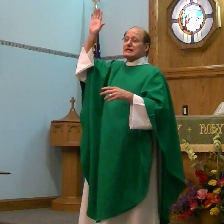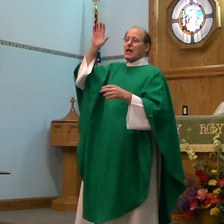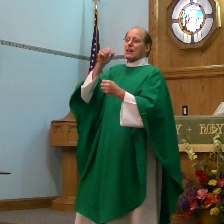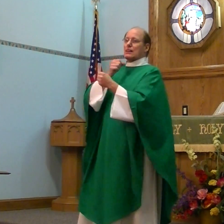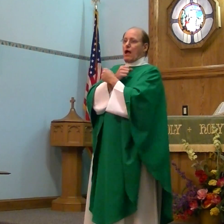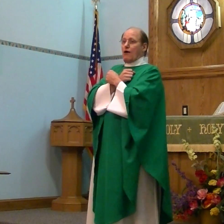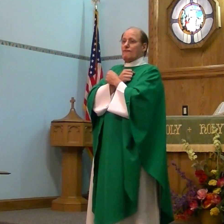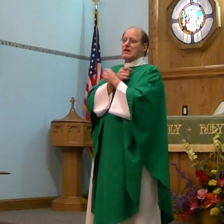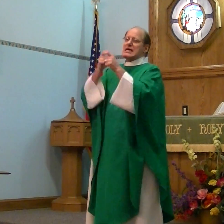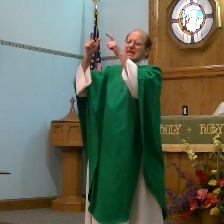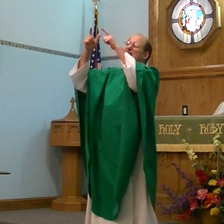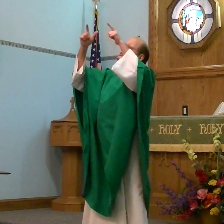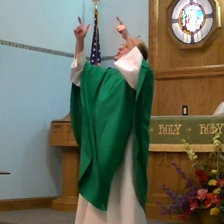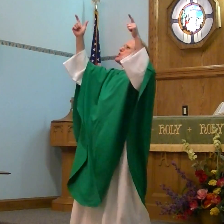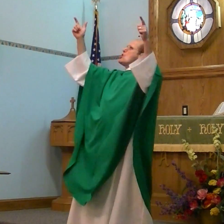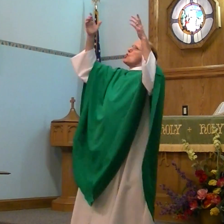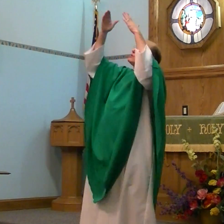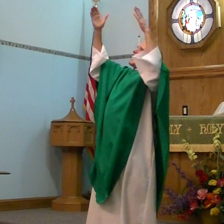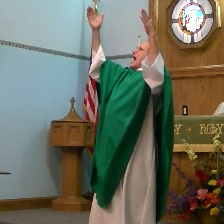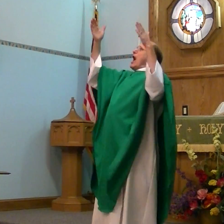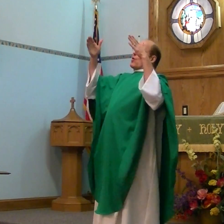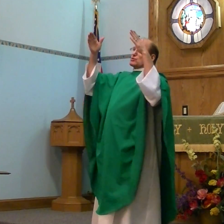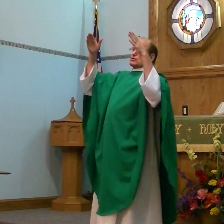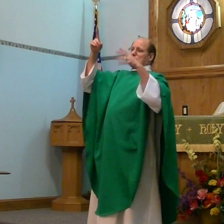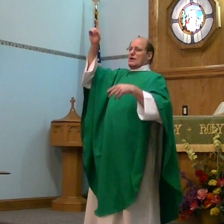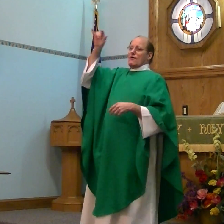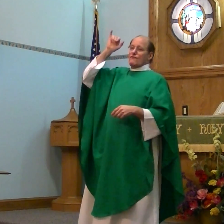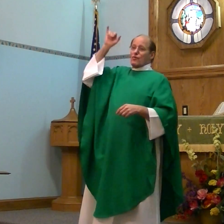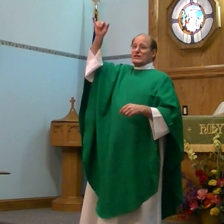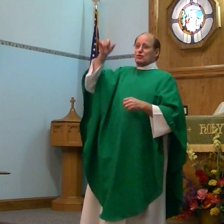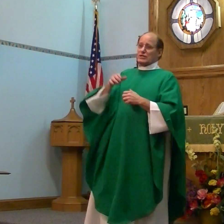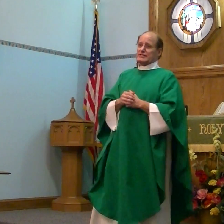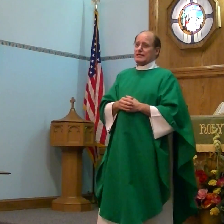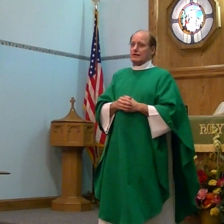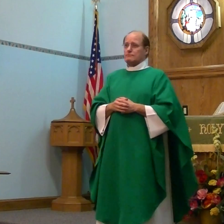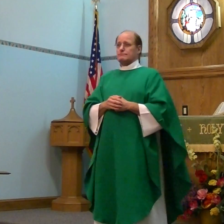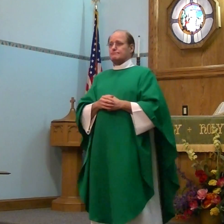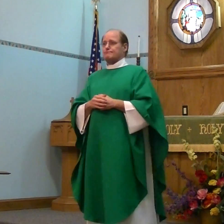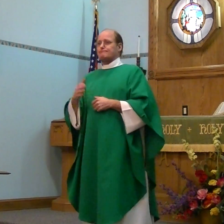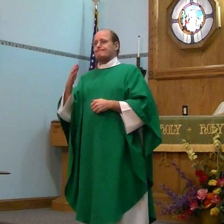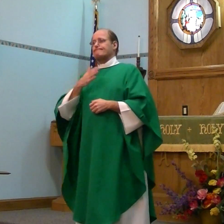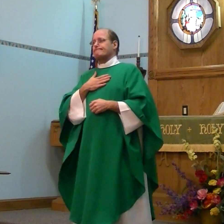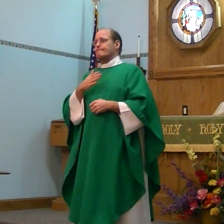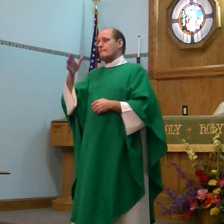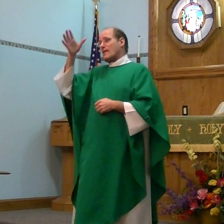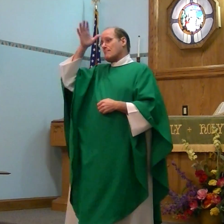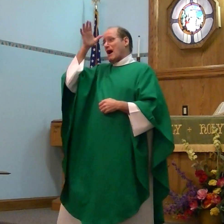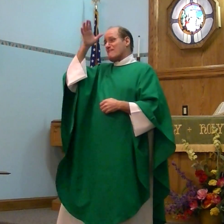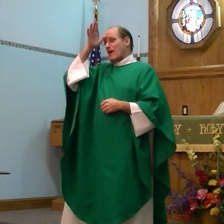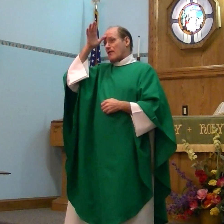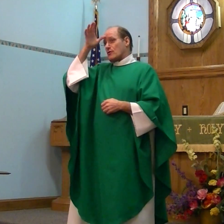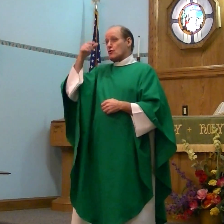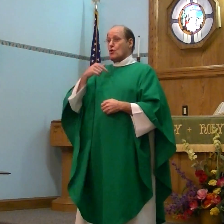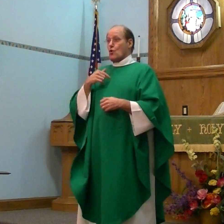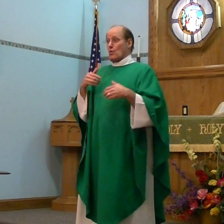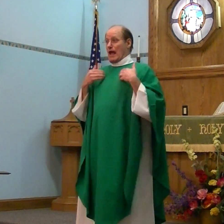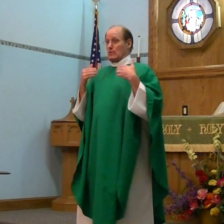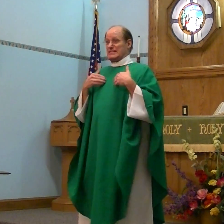love, His huge house for eternity. My father, when I was